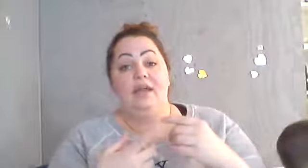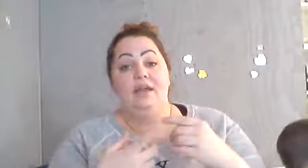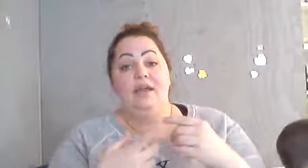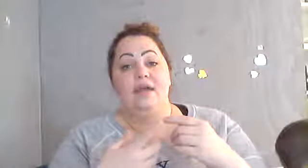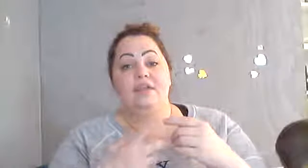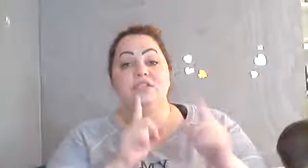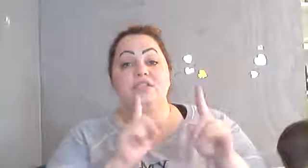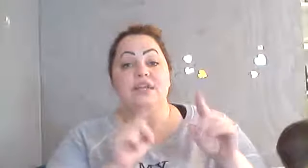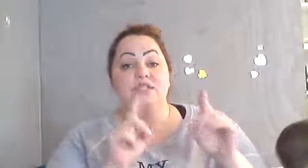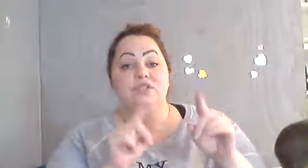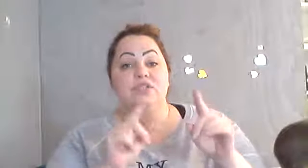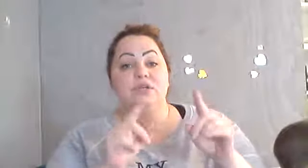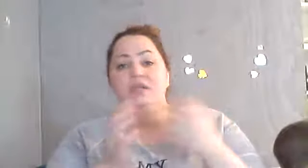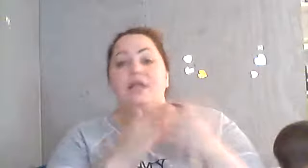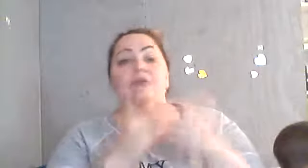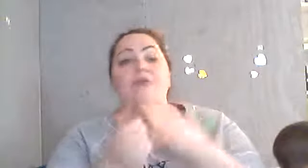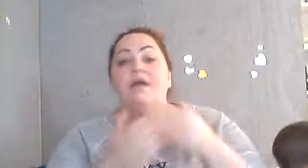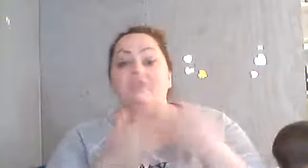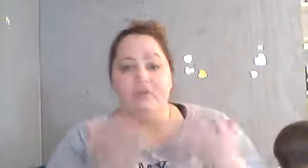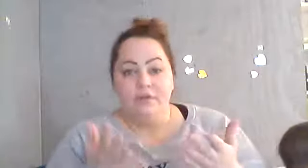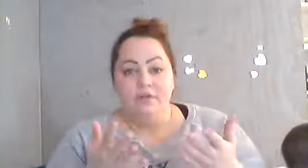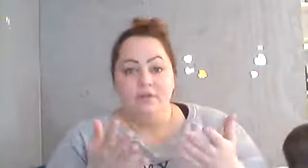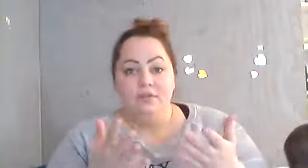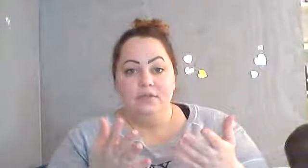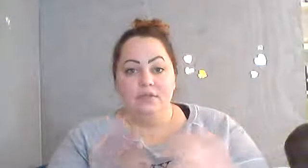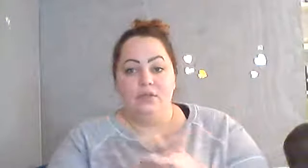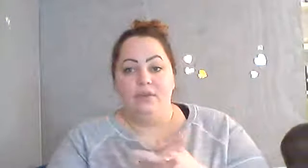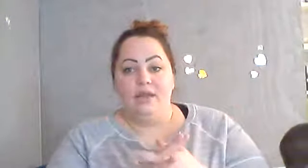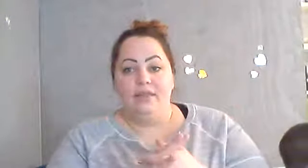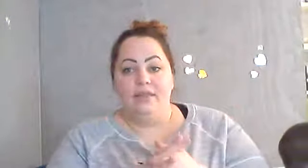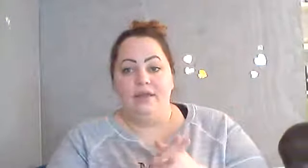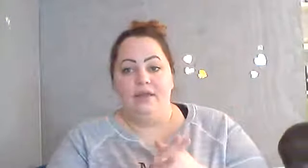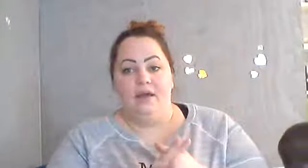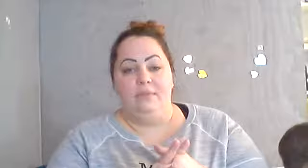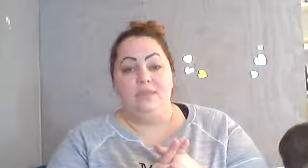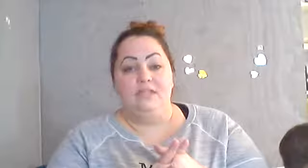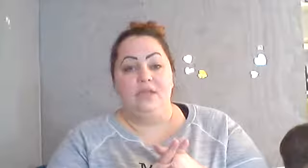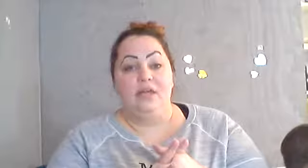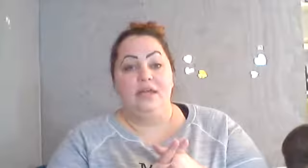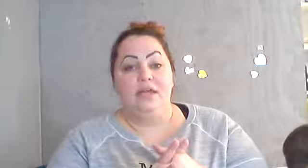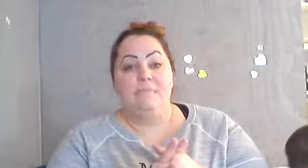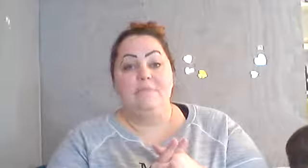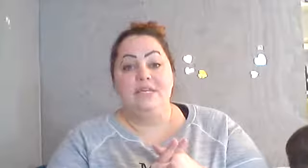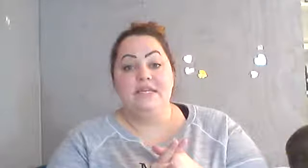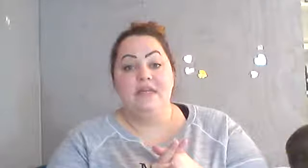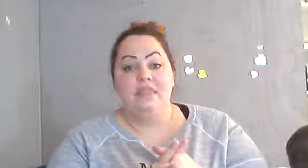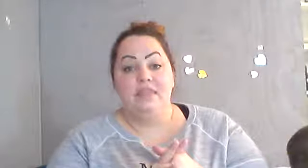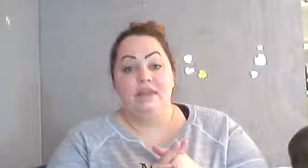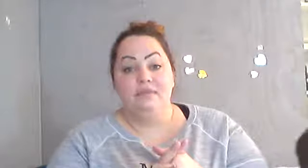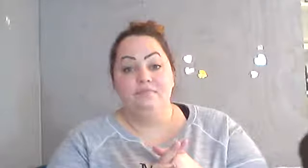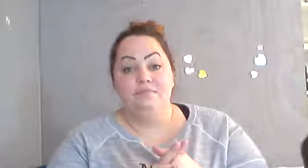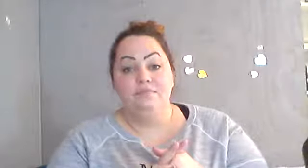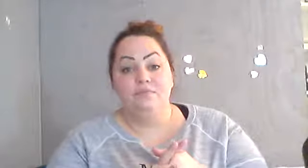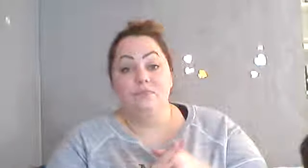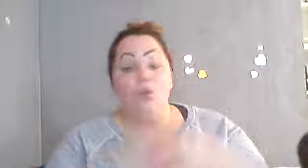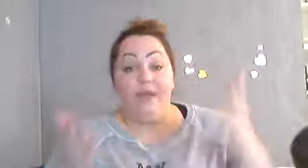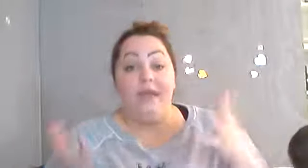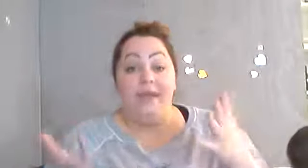I can just answer like whenever, and then it's not like an immediate thing. Or it can